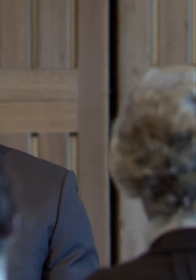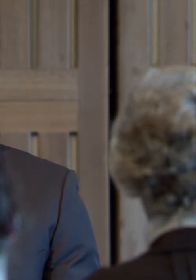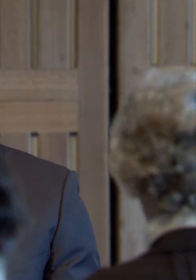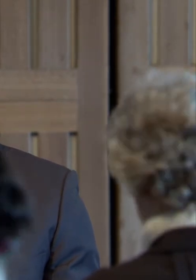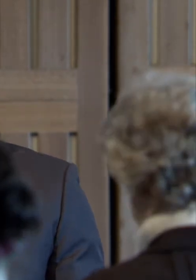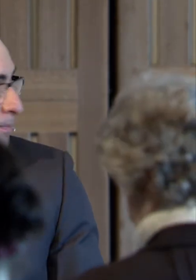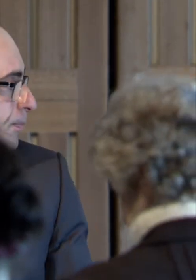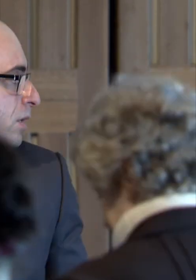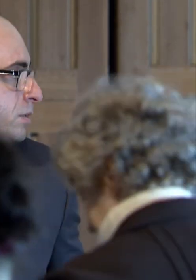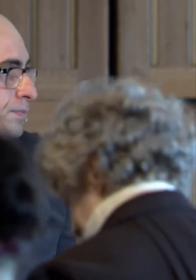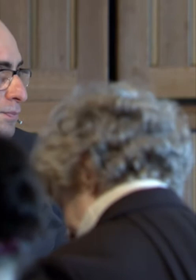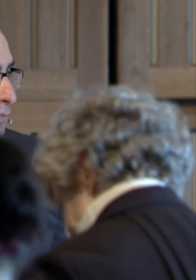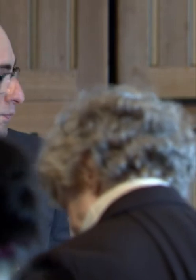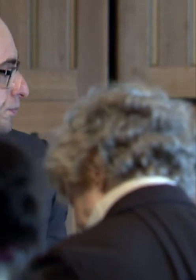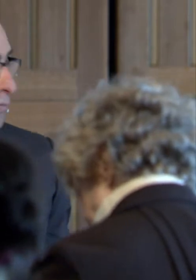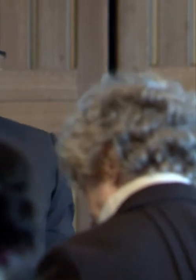Country. Welcome, Ray.